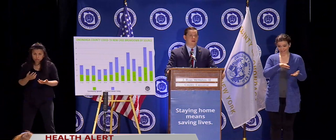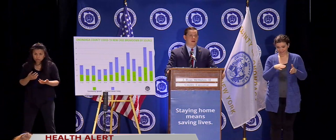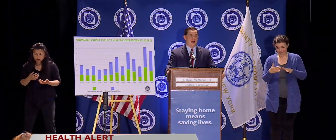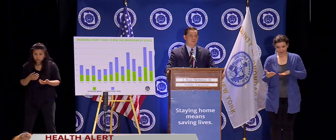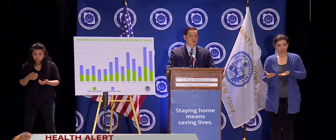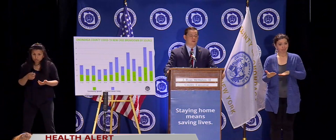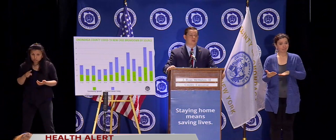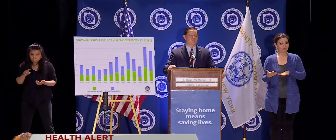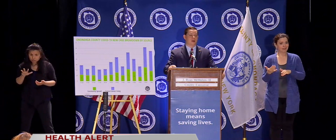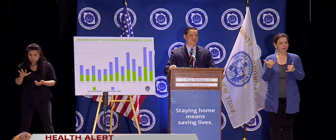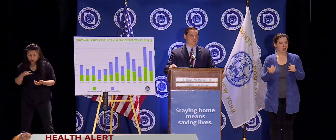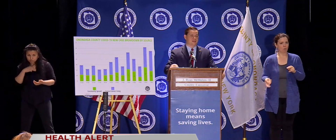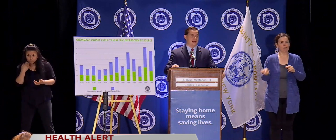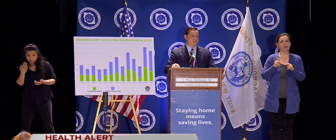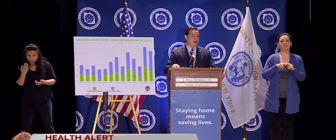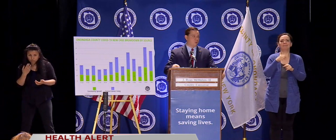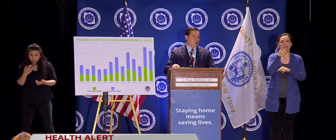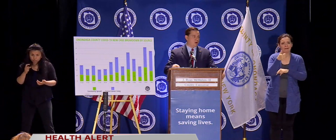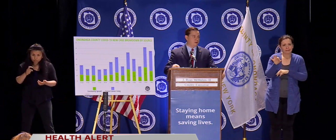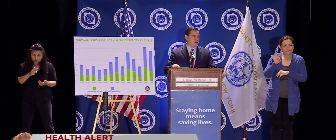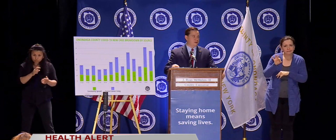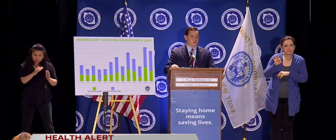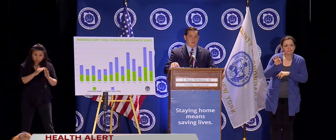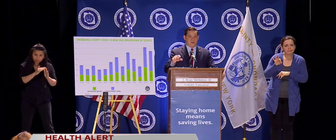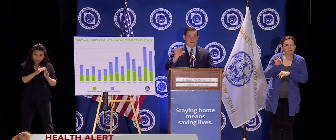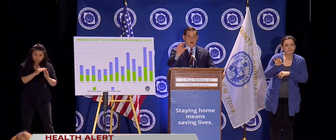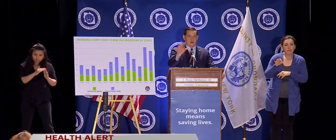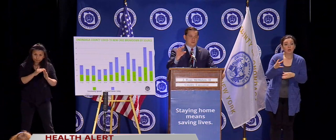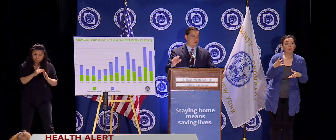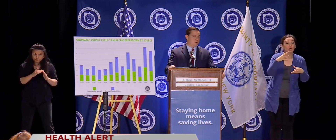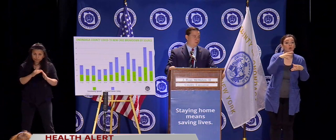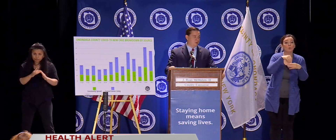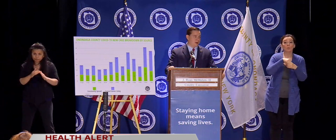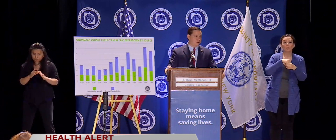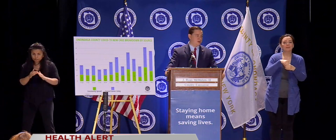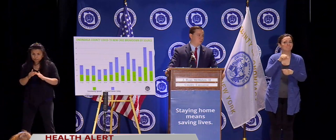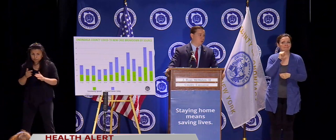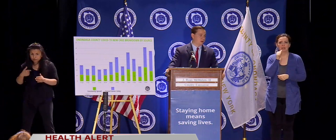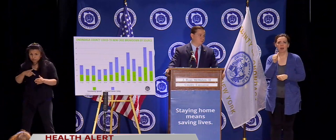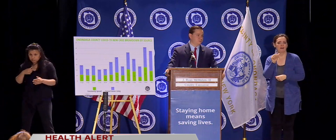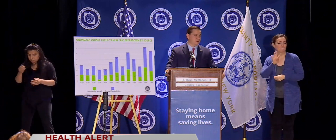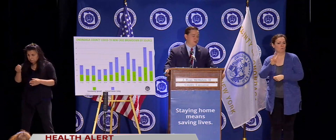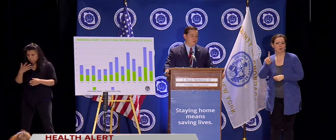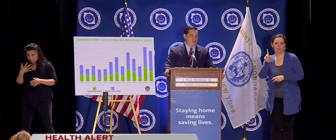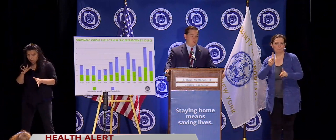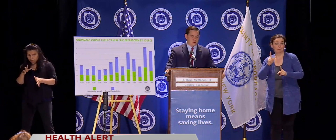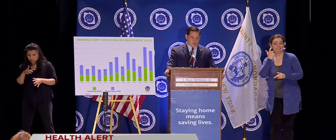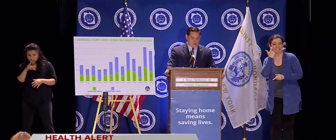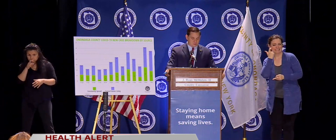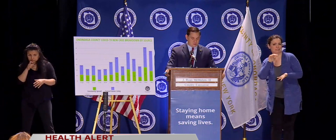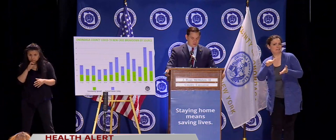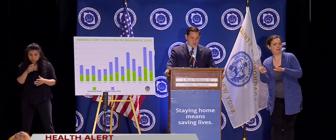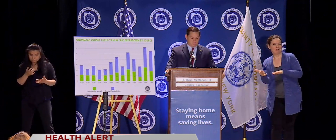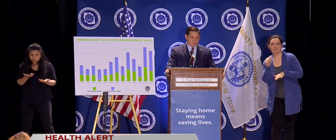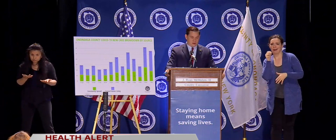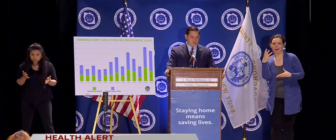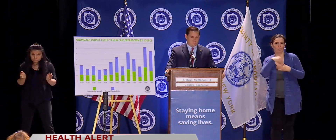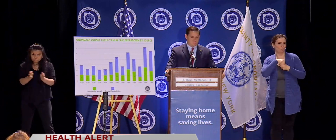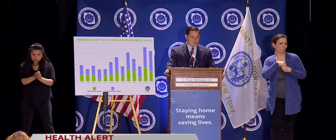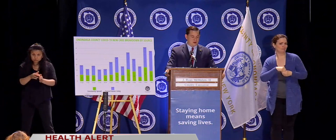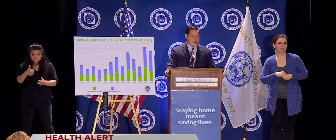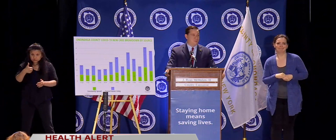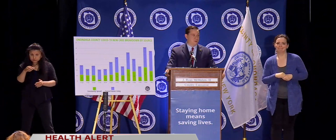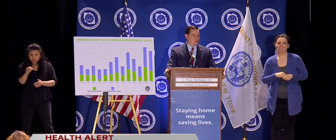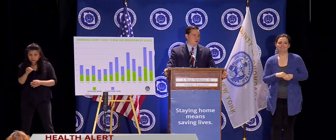but I'm under the impression that I'm not wrong, so I'm going to talk to the public about it and report it. If I'm wrong tomorrow, we'll have